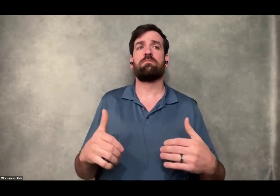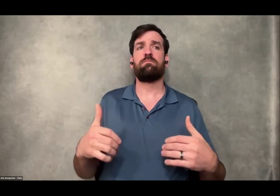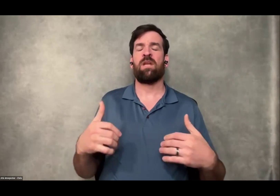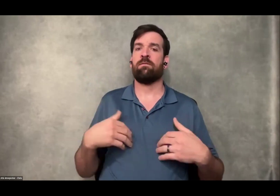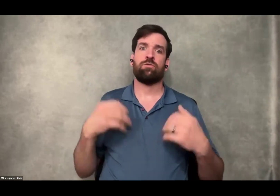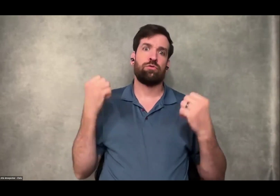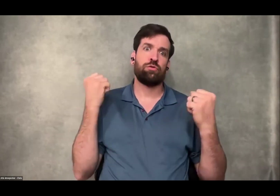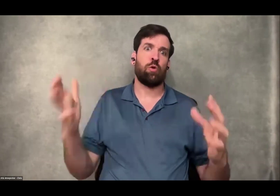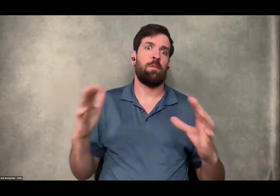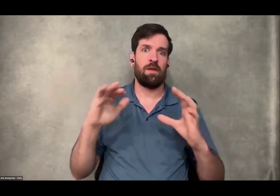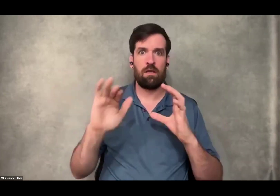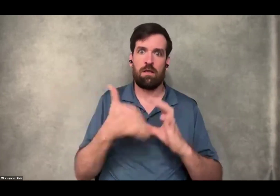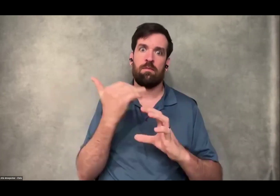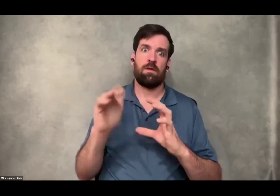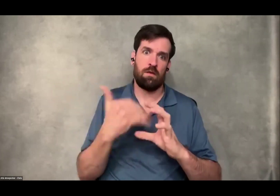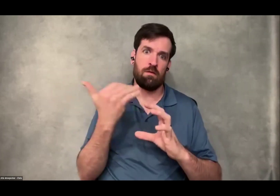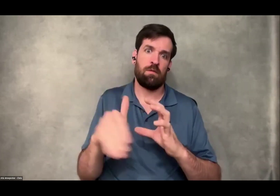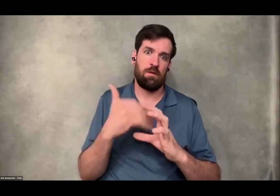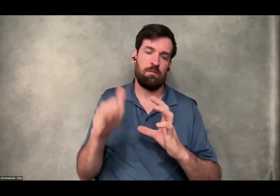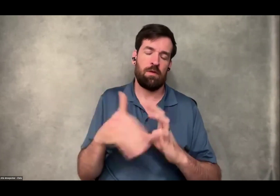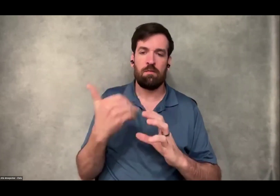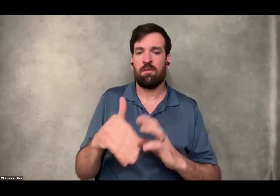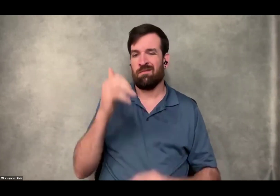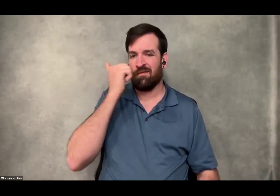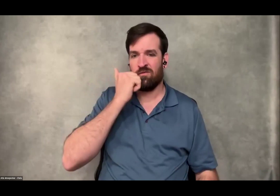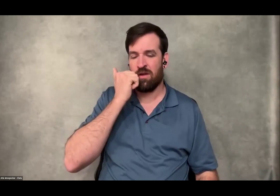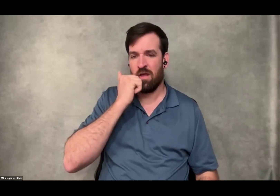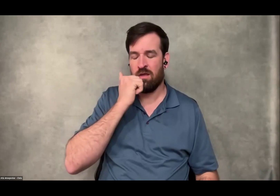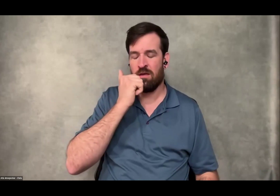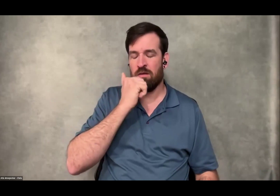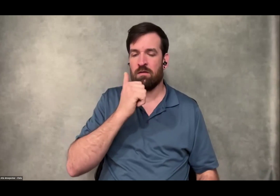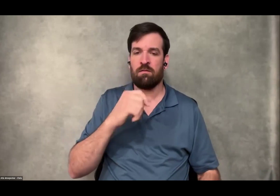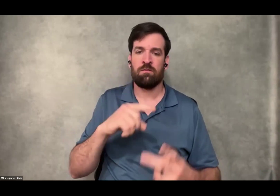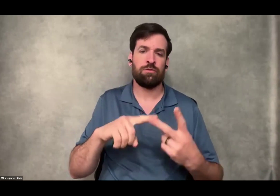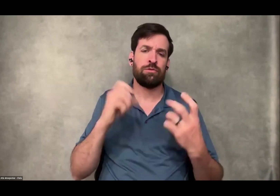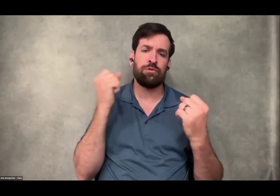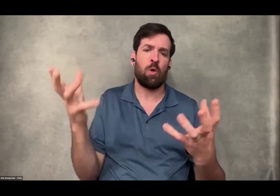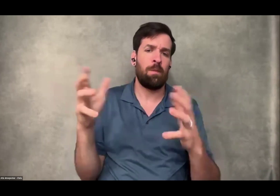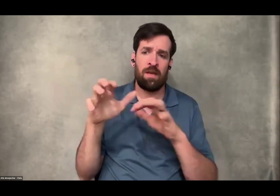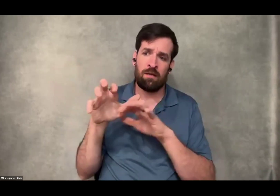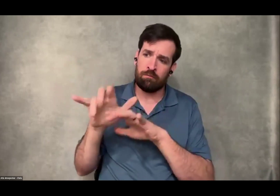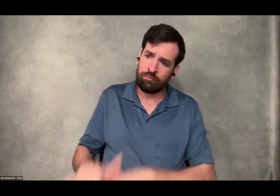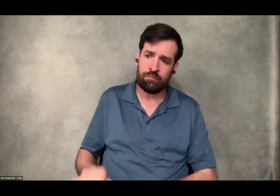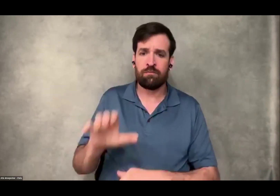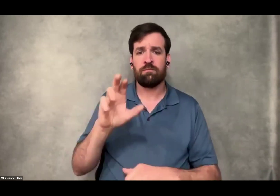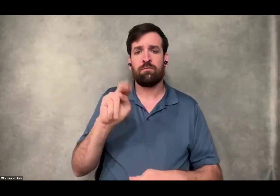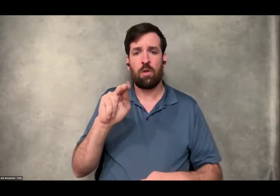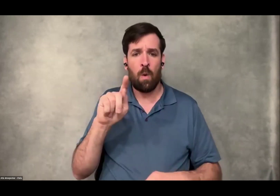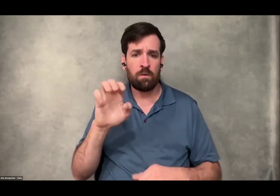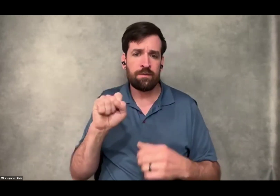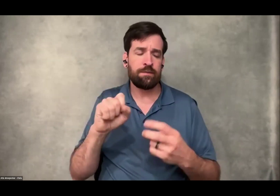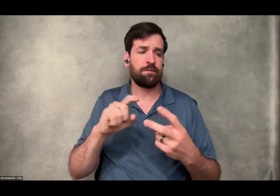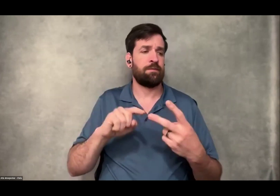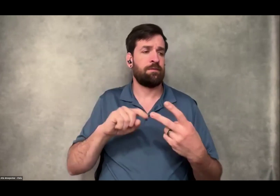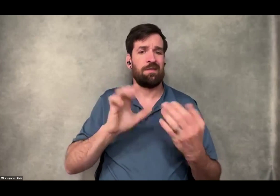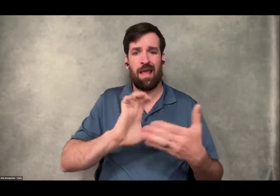many emails coming into my inbox every day. I have so many notes I have to take. I have calendar appointments I have to